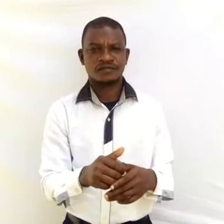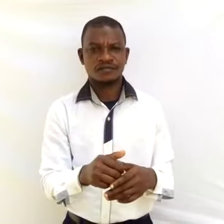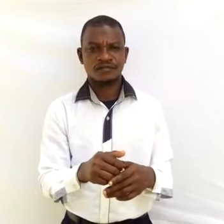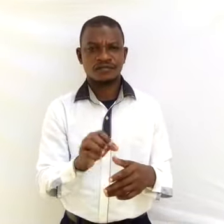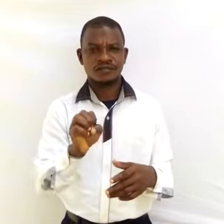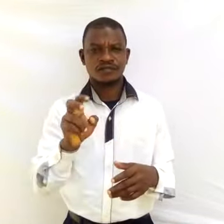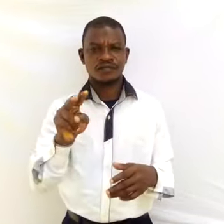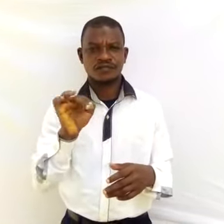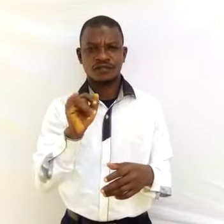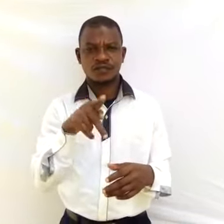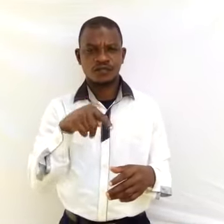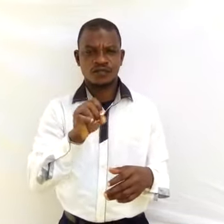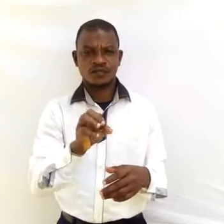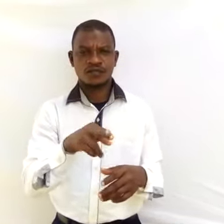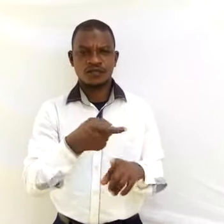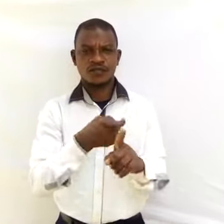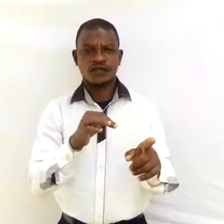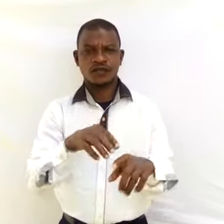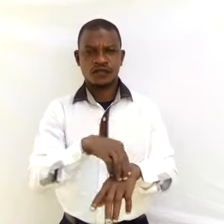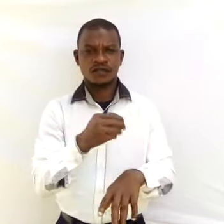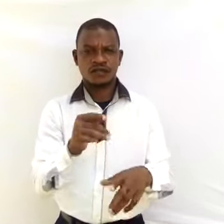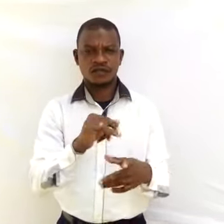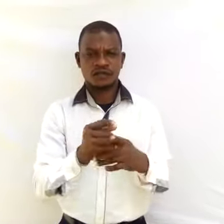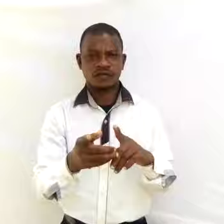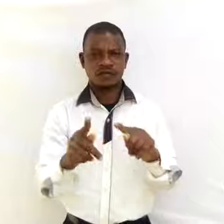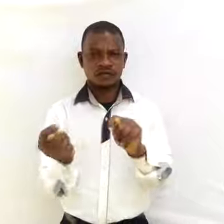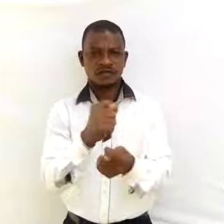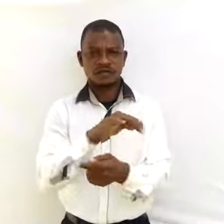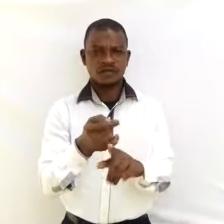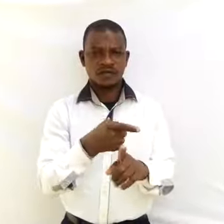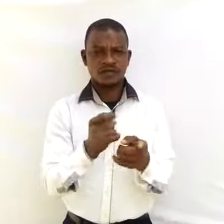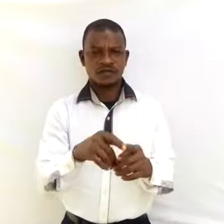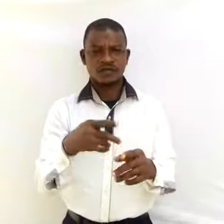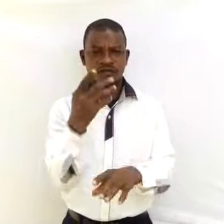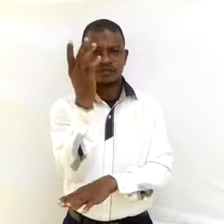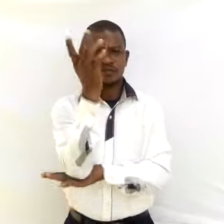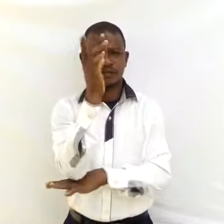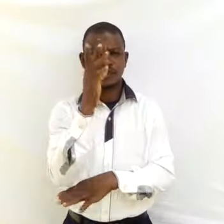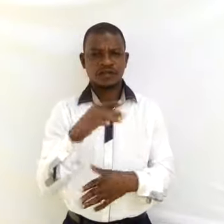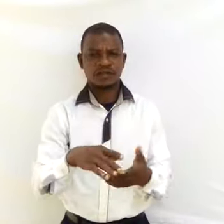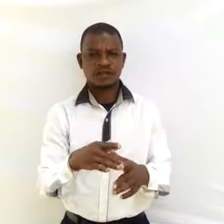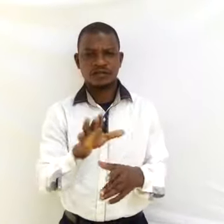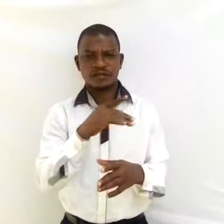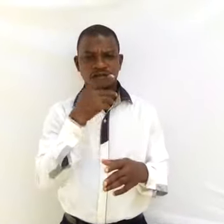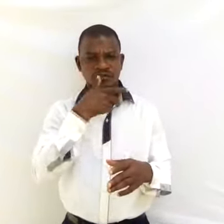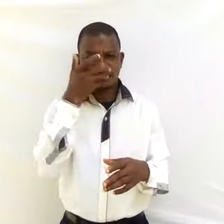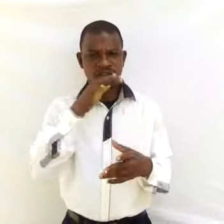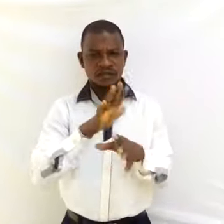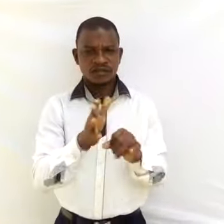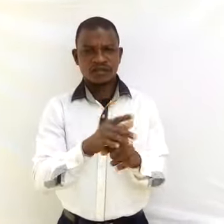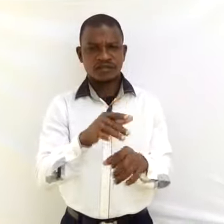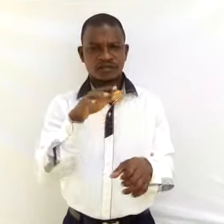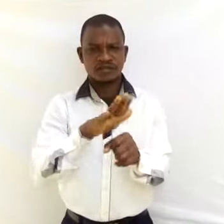Evaporation from land, transpiration from plants, breathing and perspiration